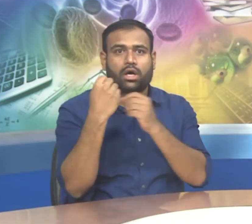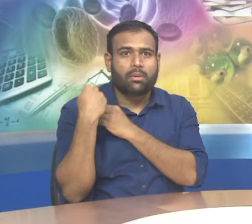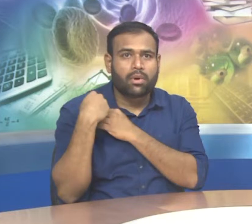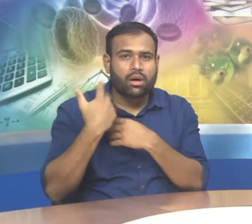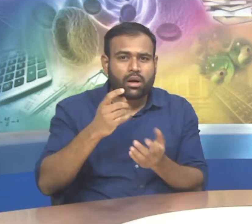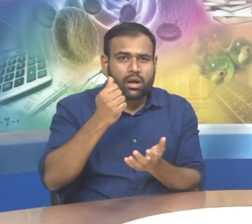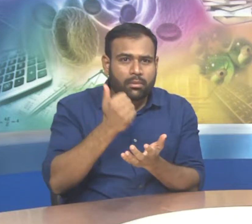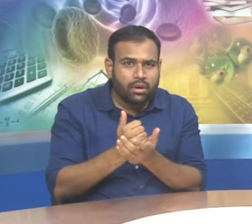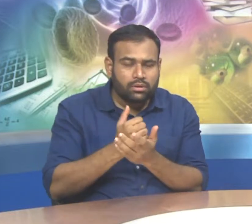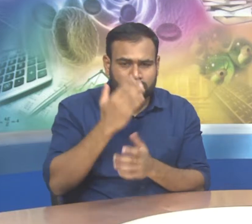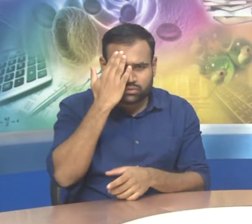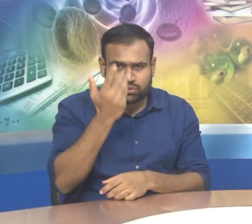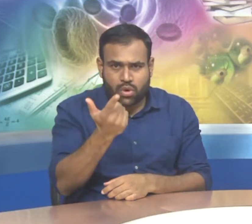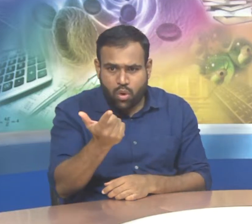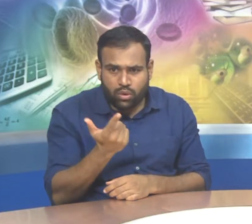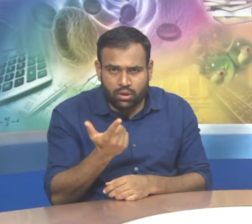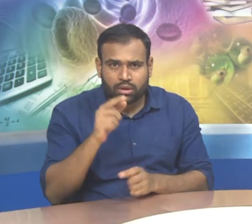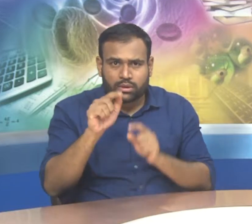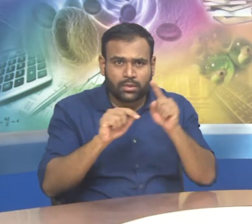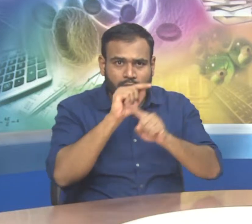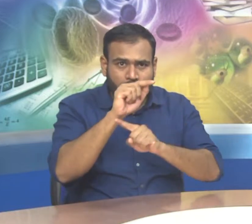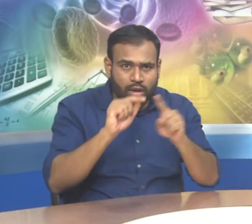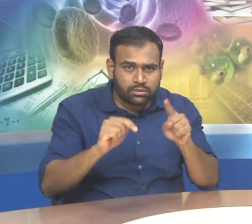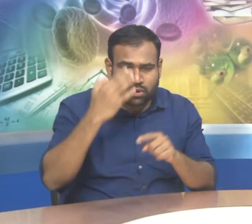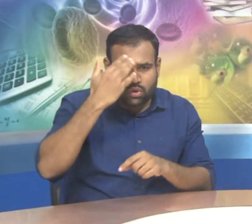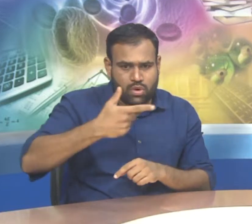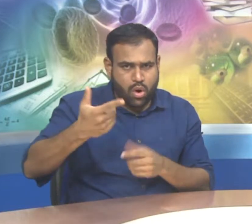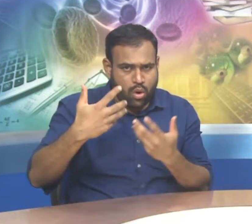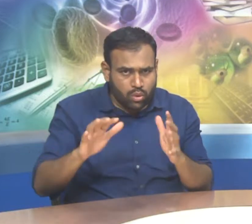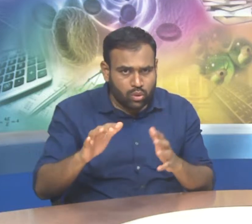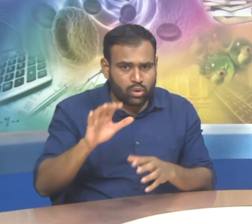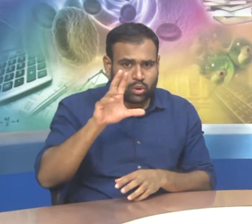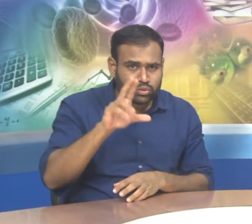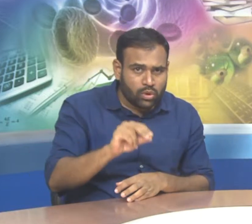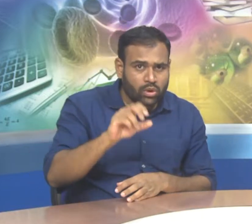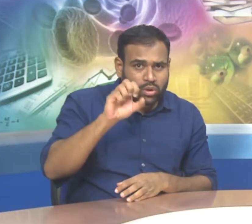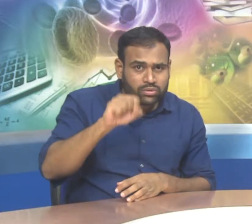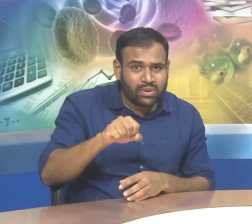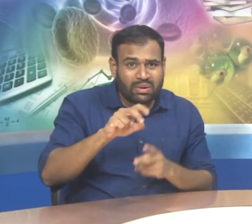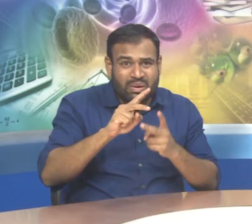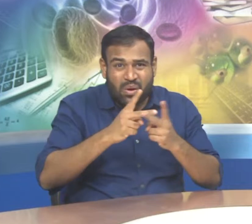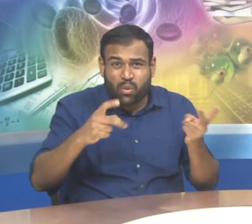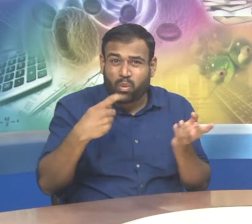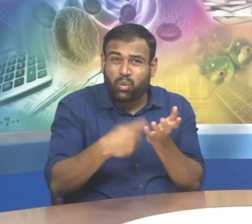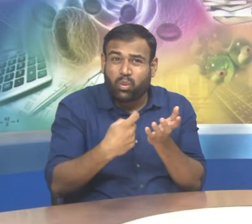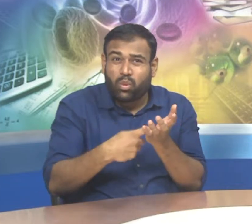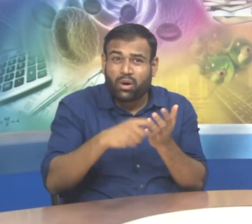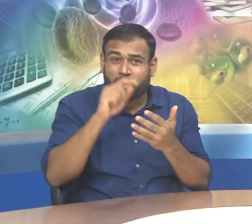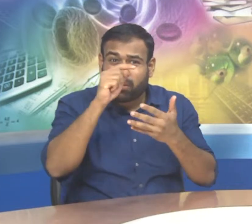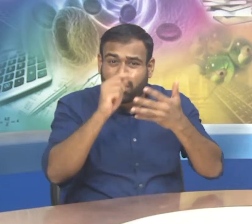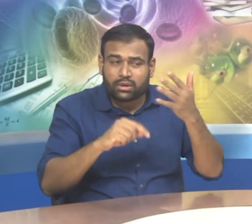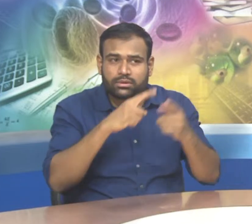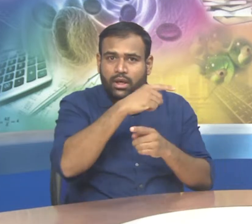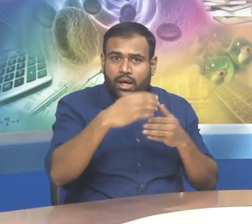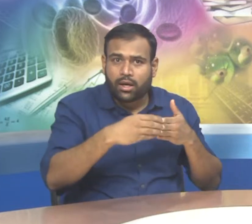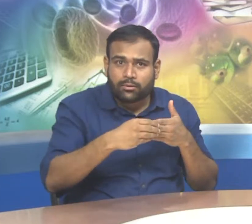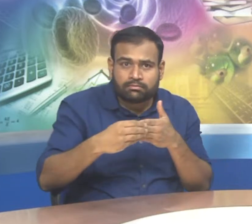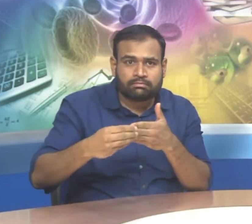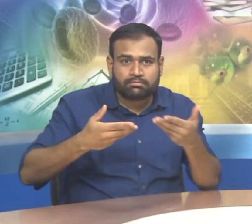a country is known as central bank. Such a bank